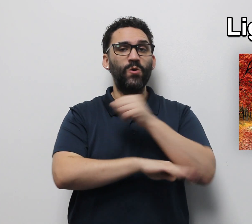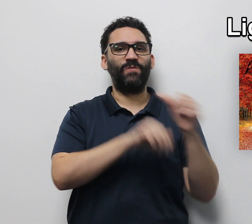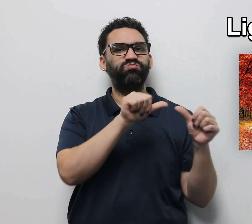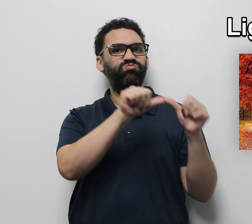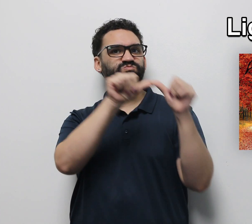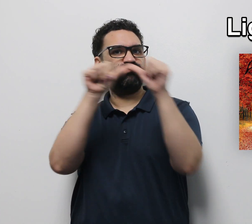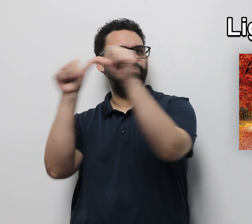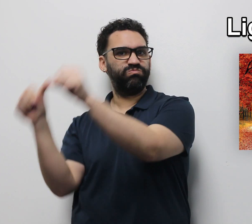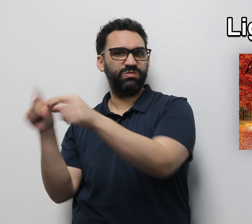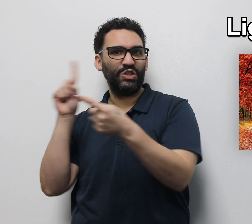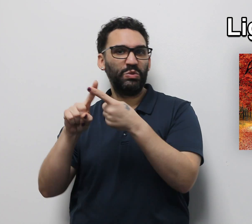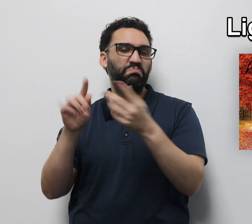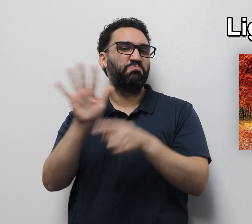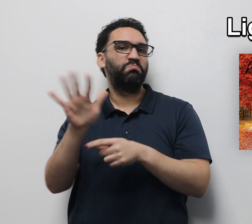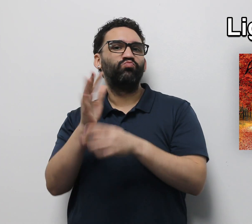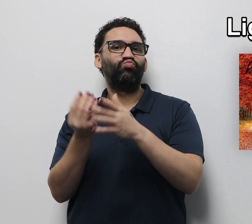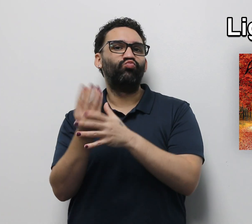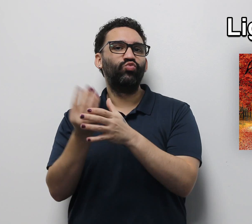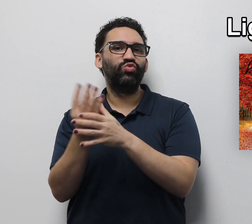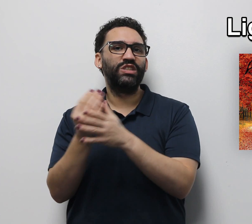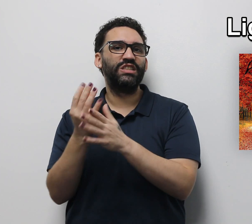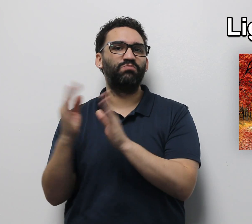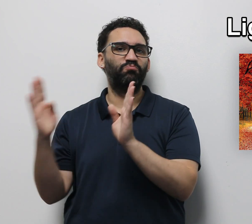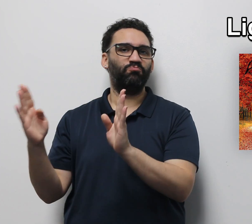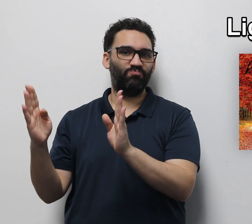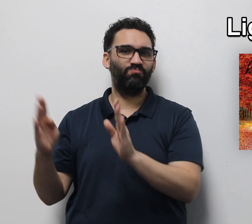the springtime, since this is for winter pattern SAD.